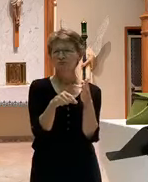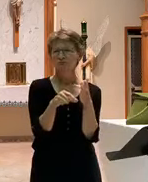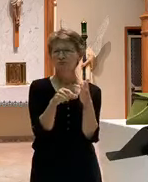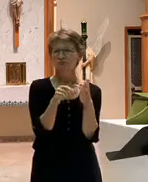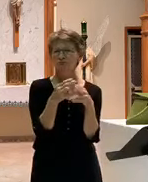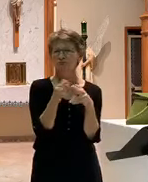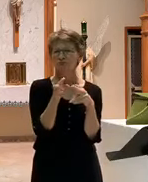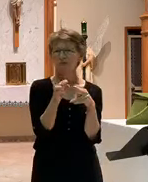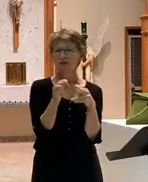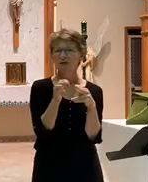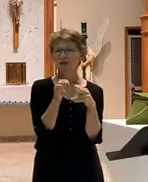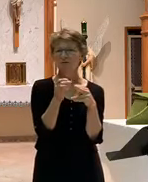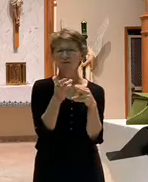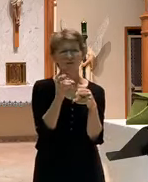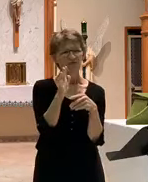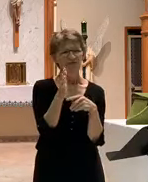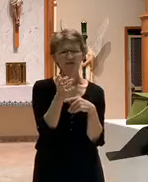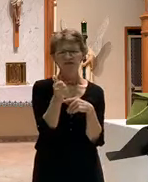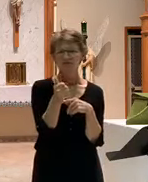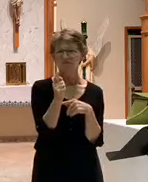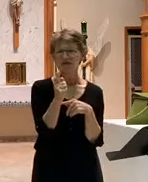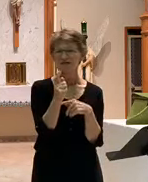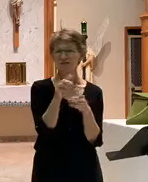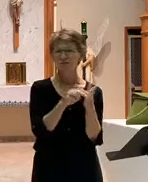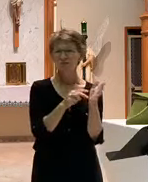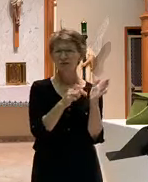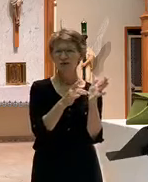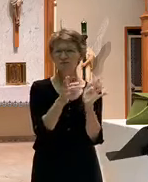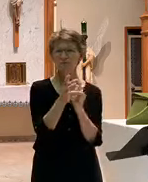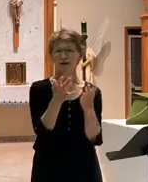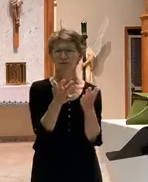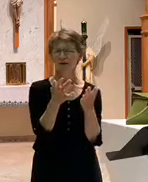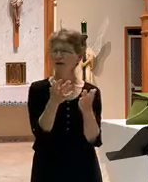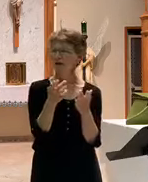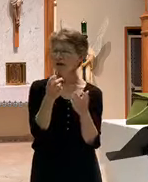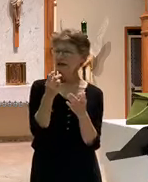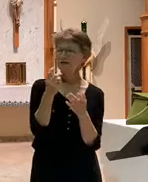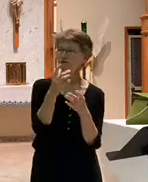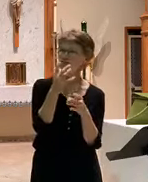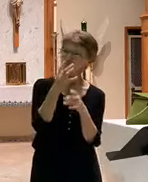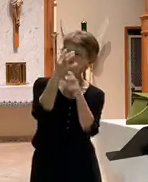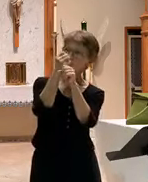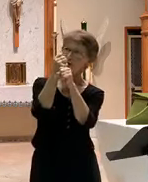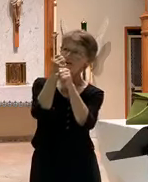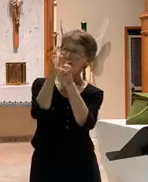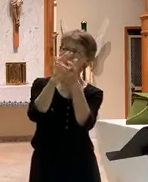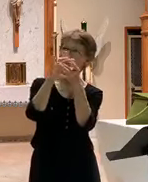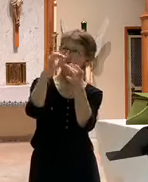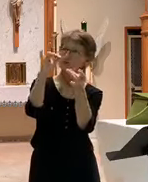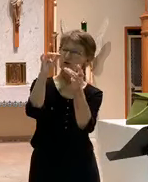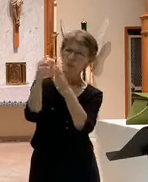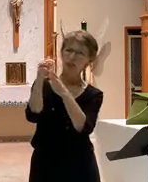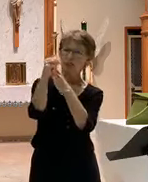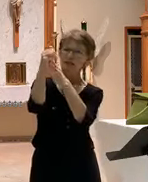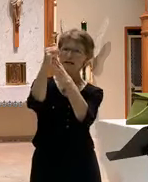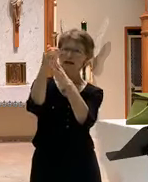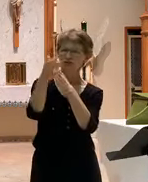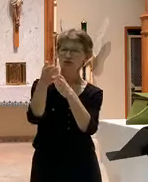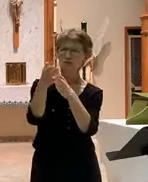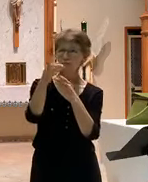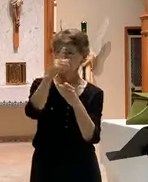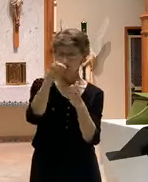maybe just 5-10 minutes, noticing anything that catches your attention, trusting the Holy Spirit to lead you, because it's a form of